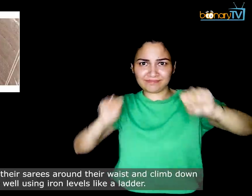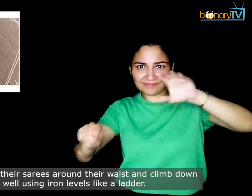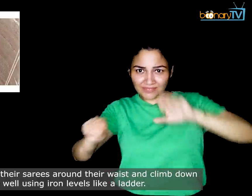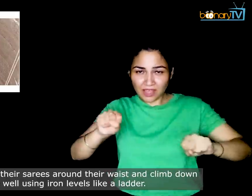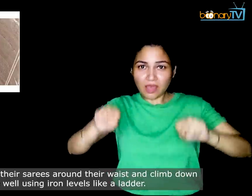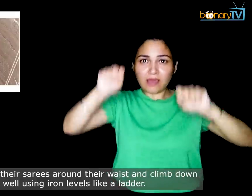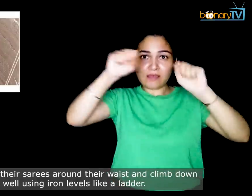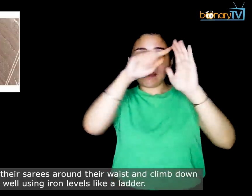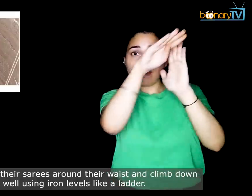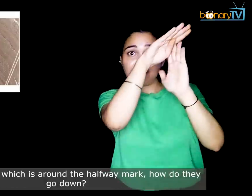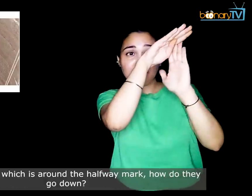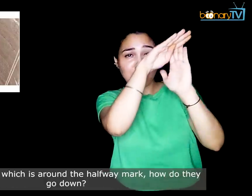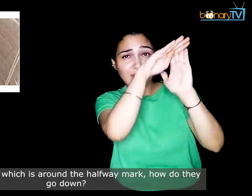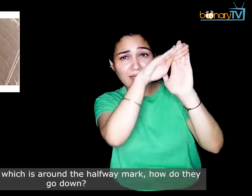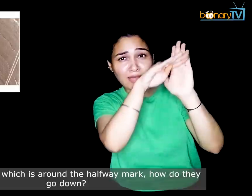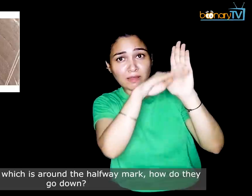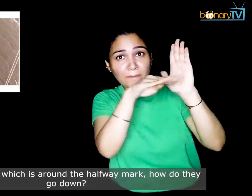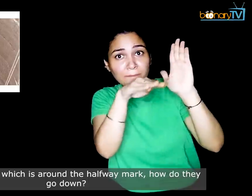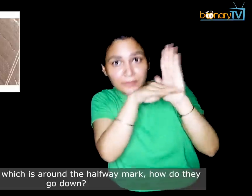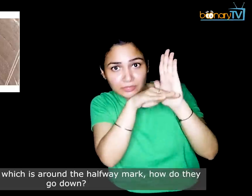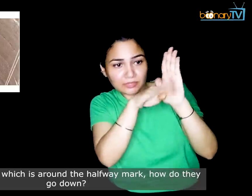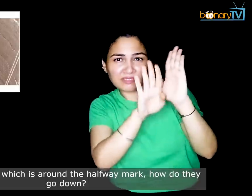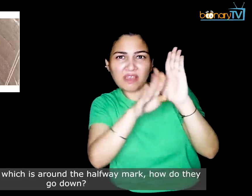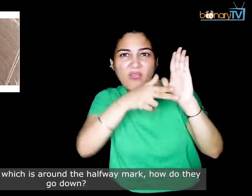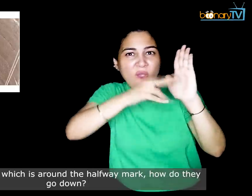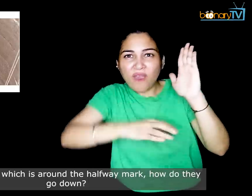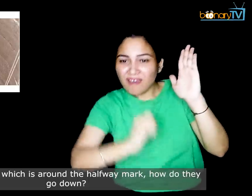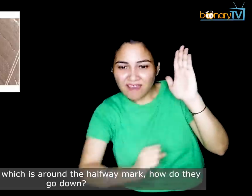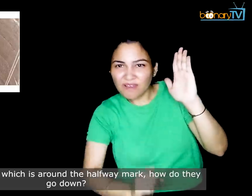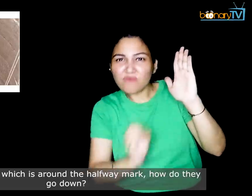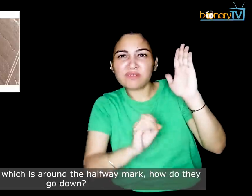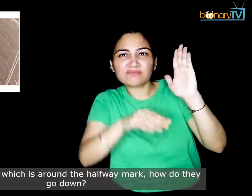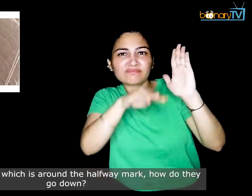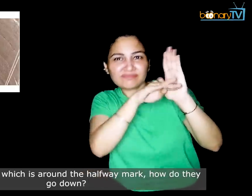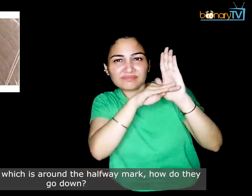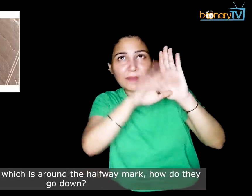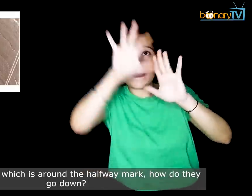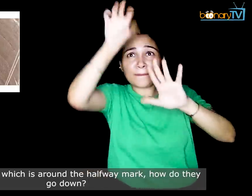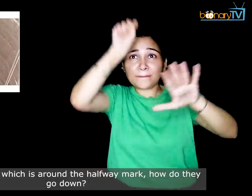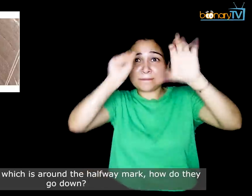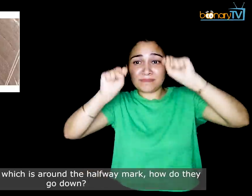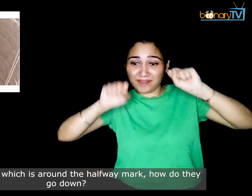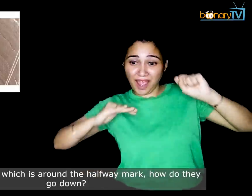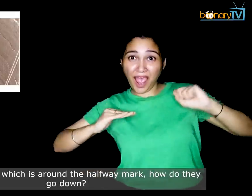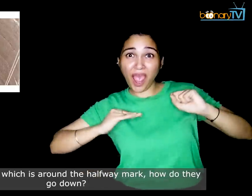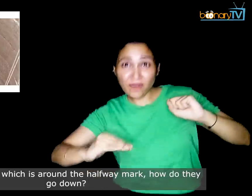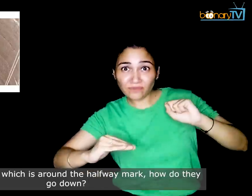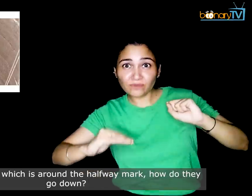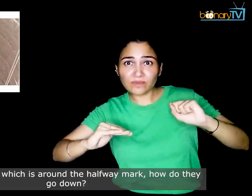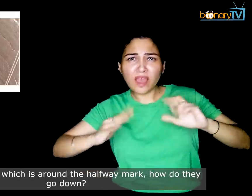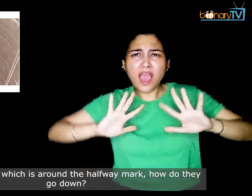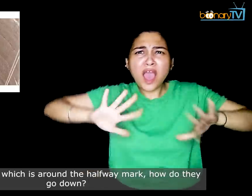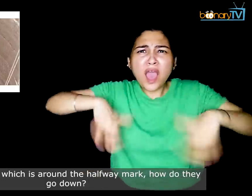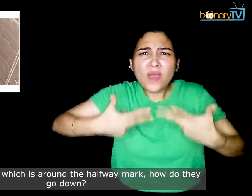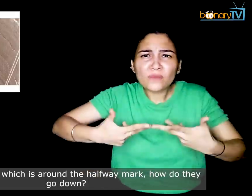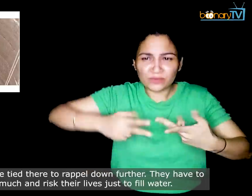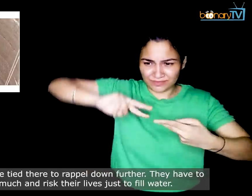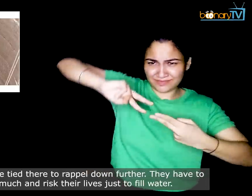ladder. At the last step, which is around the halfway mark, how do they go down? They use